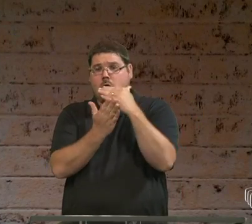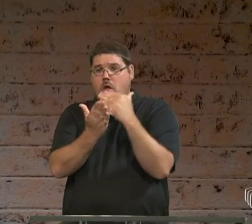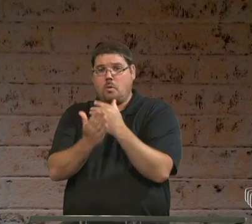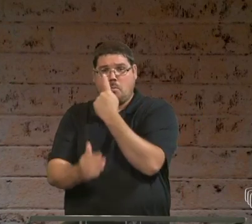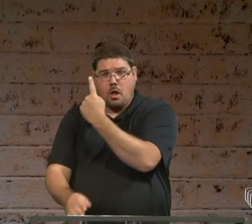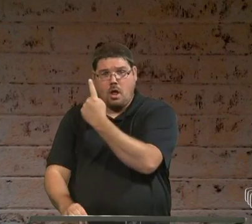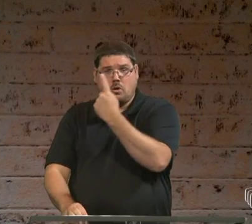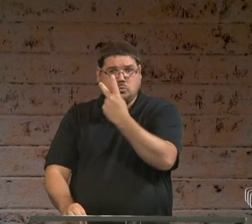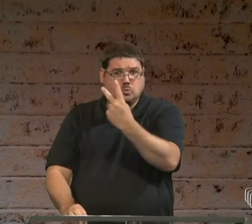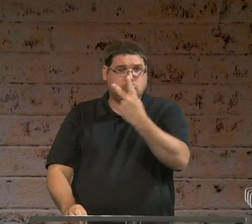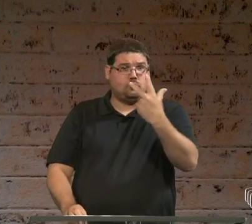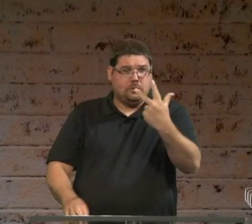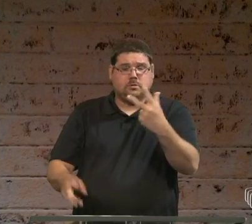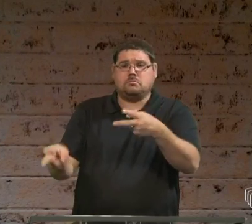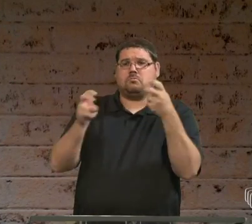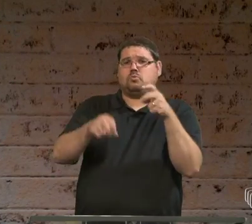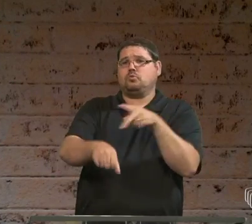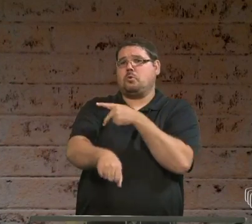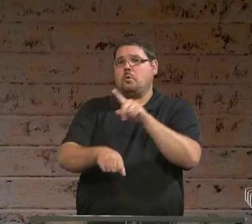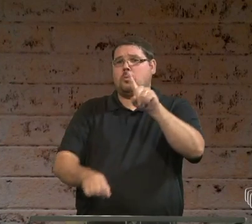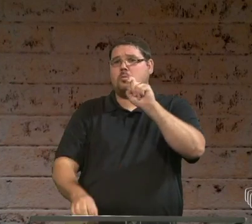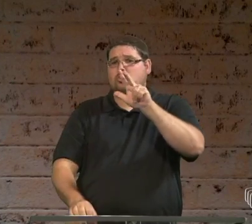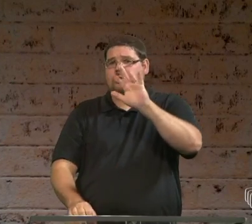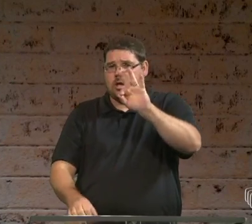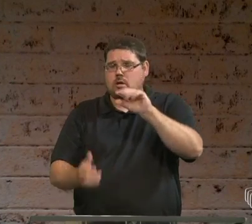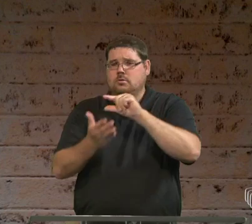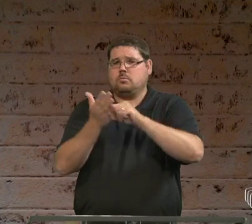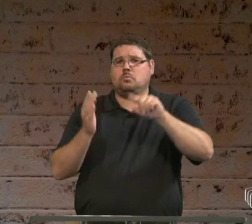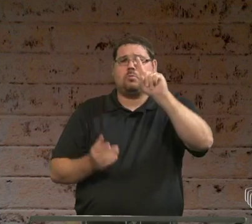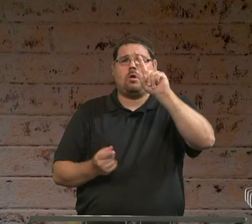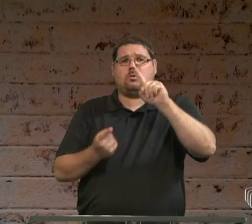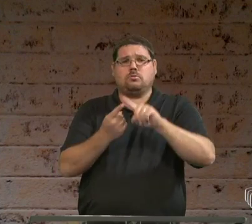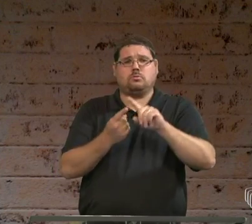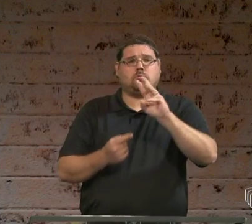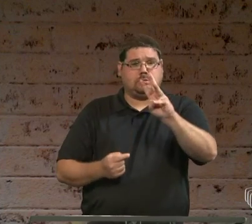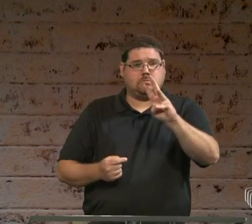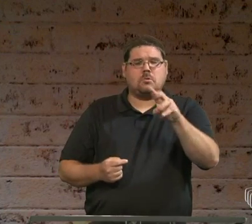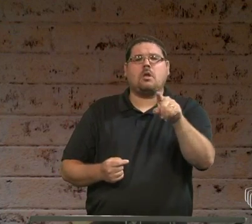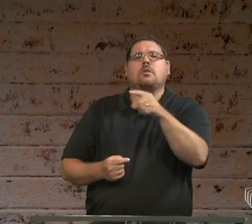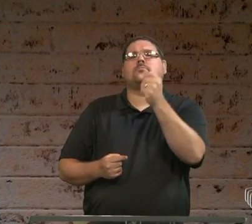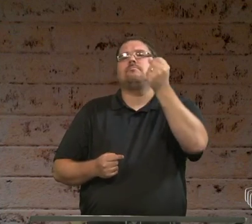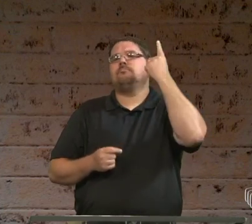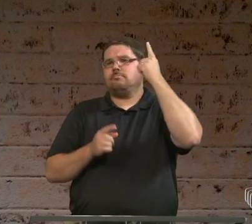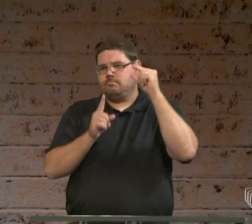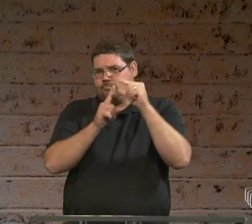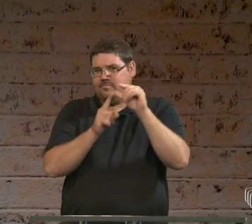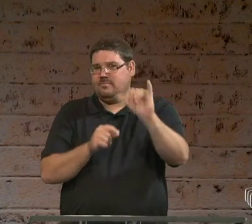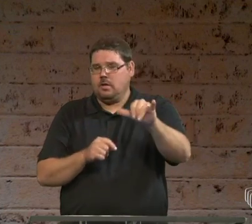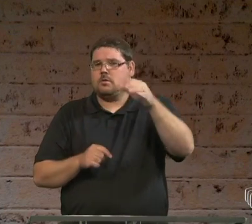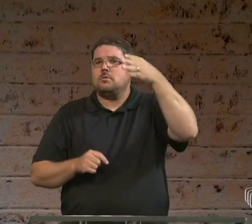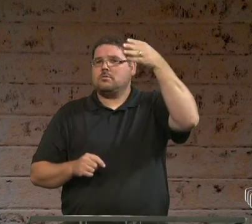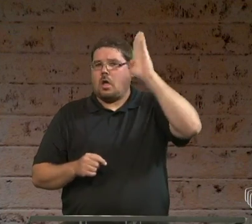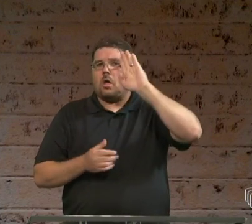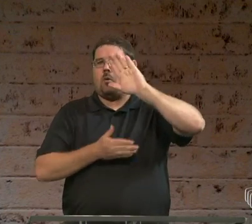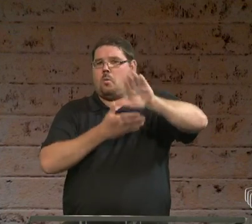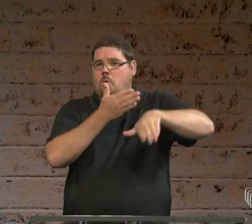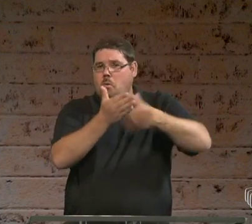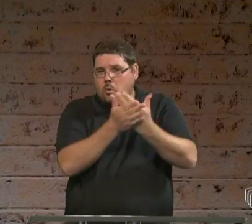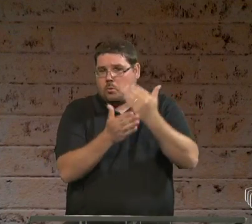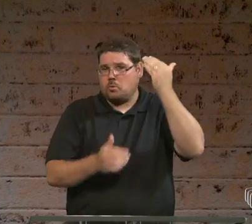Now, if you've been watching so far with parts 1, 2, and 3 from Psalm chapter 139, verses 1 through 6, you